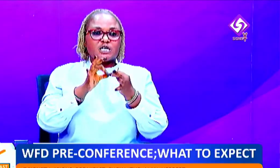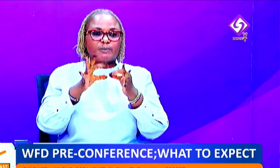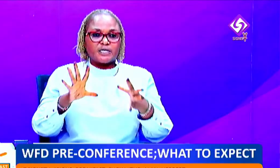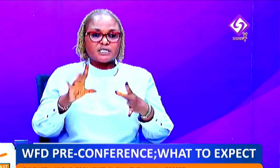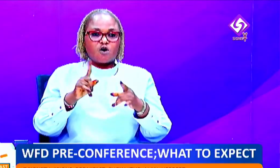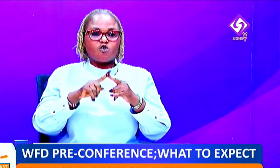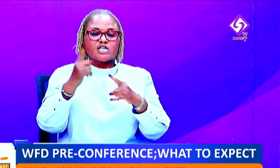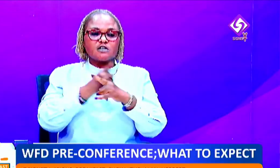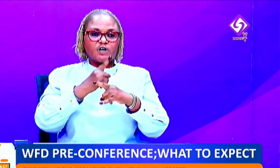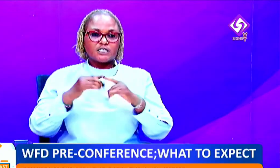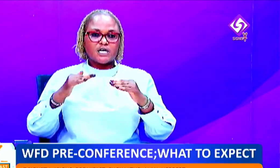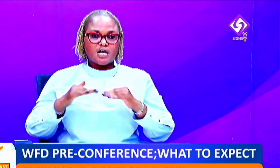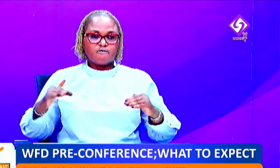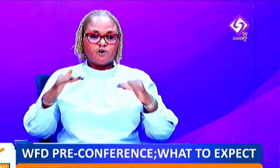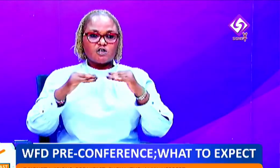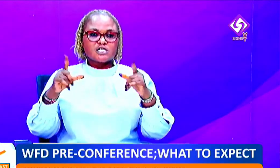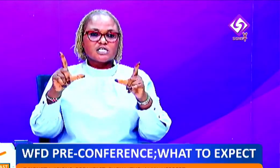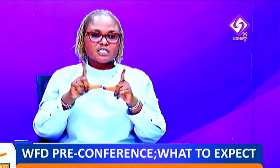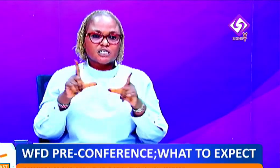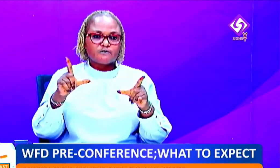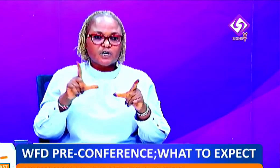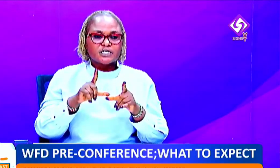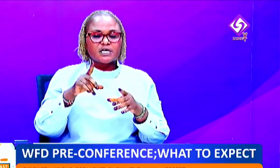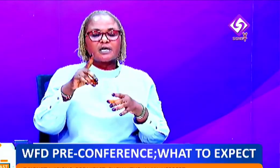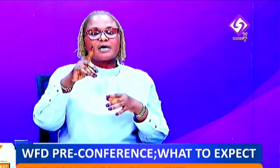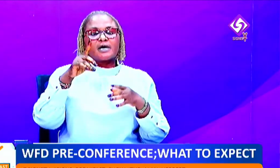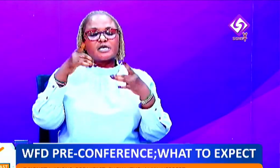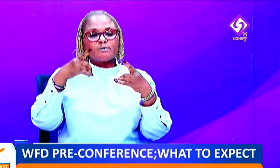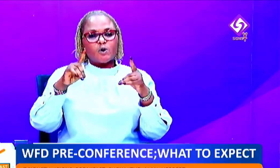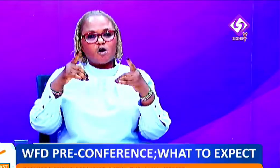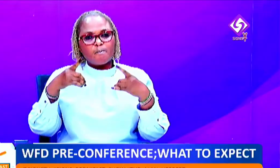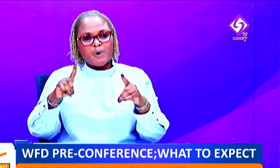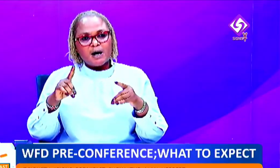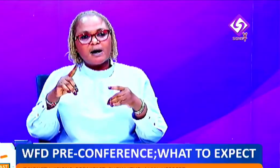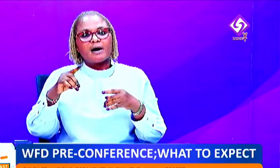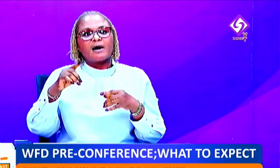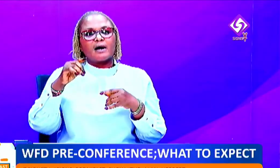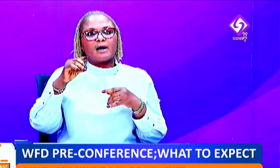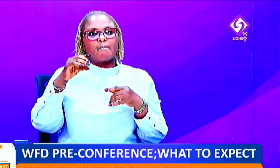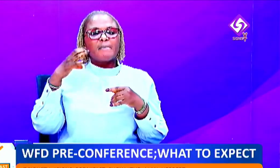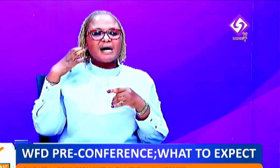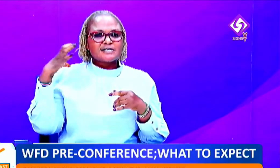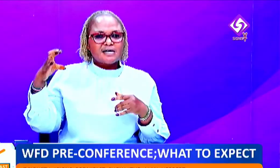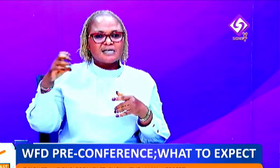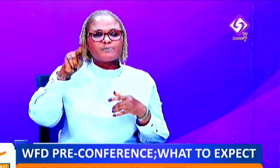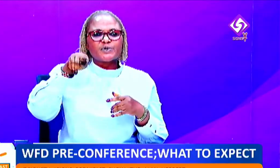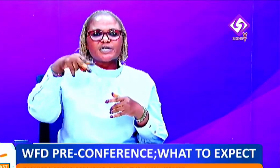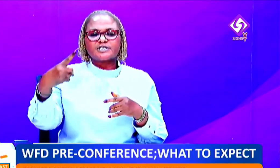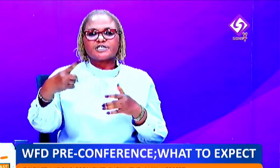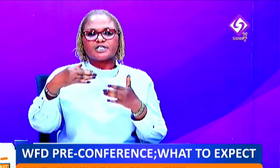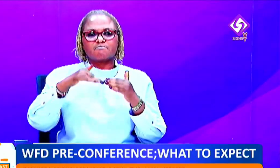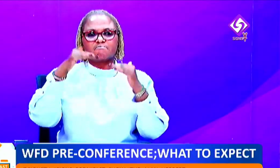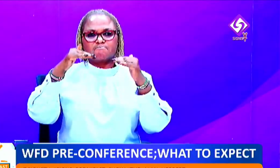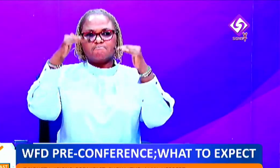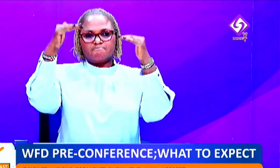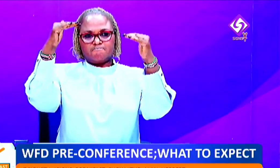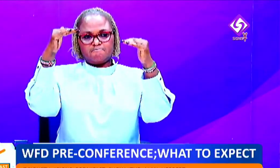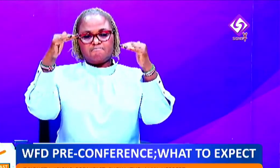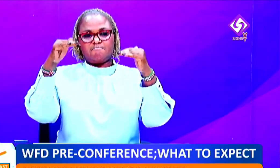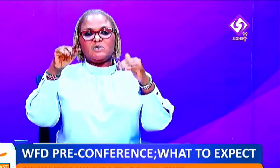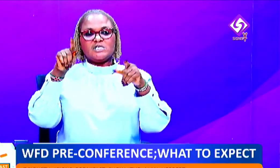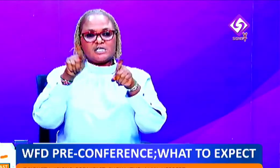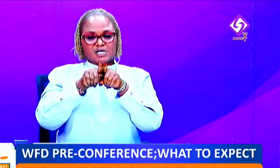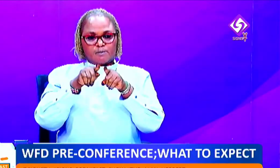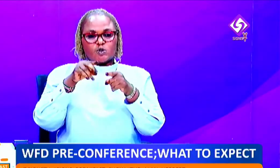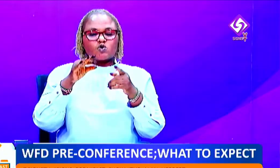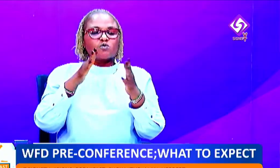discusses how can government support communication access for deaf communities, and how can we train sign